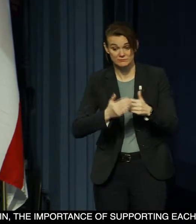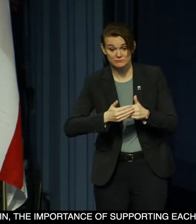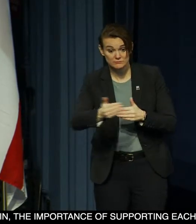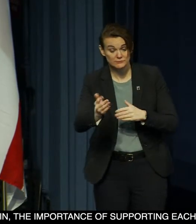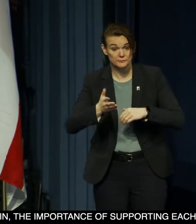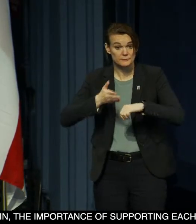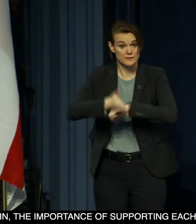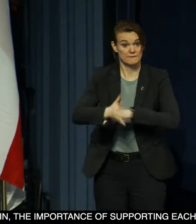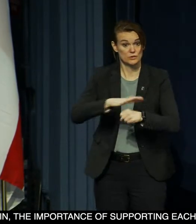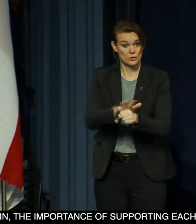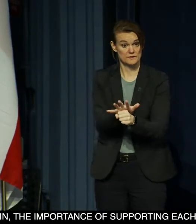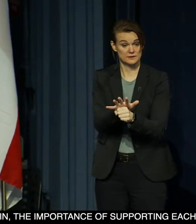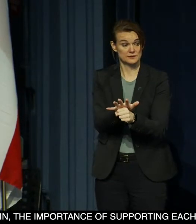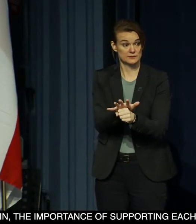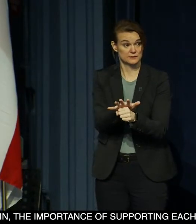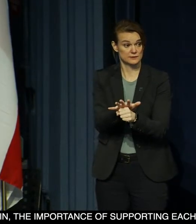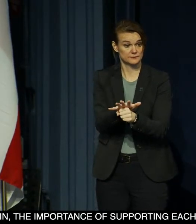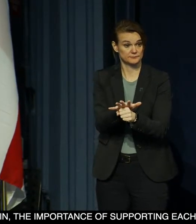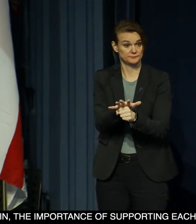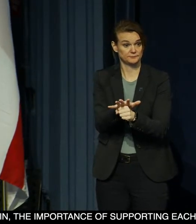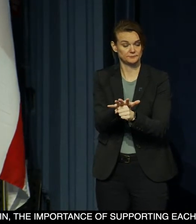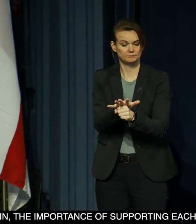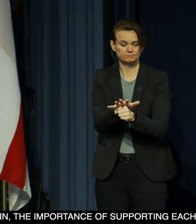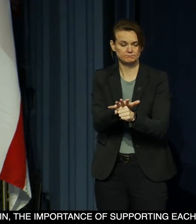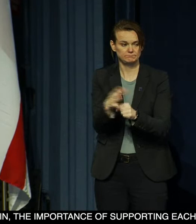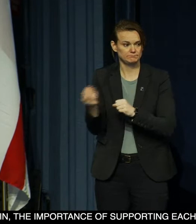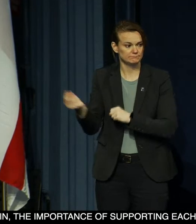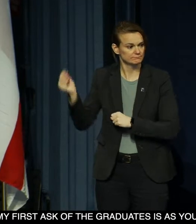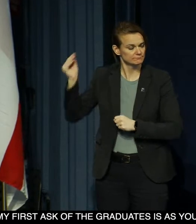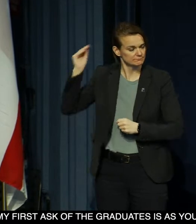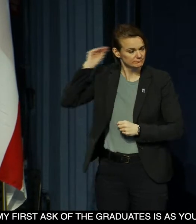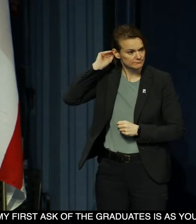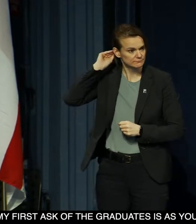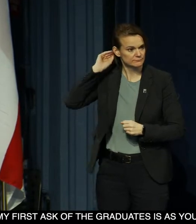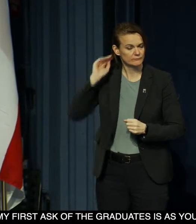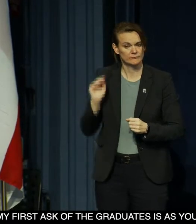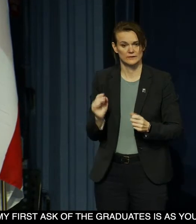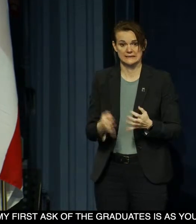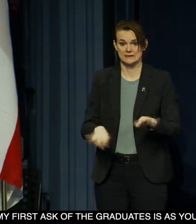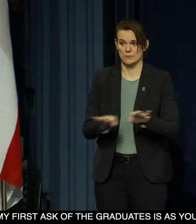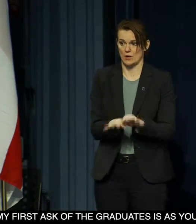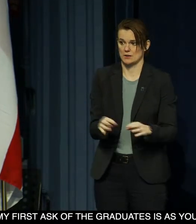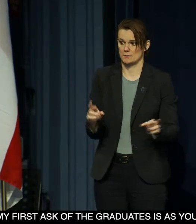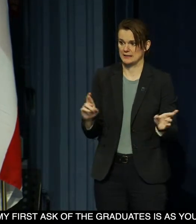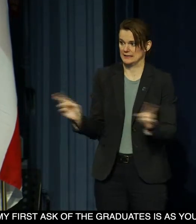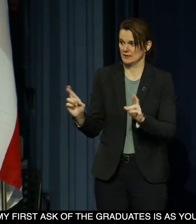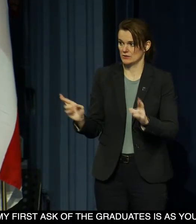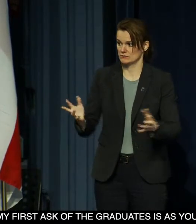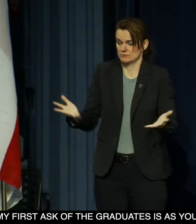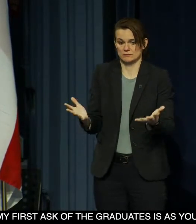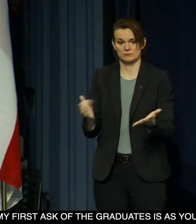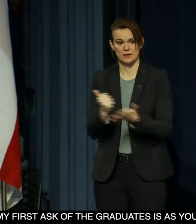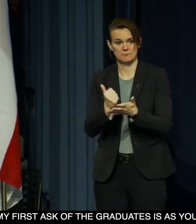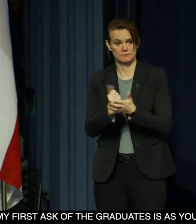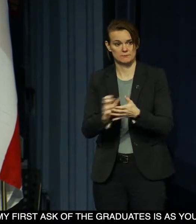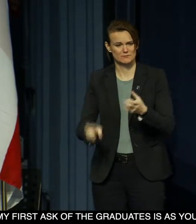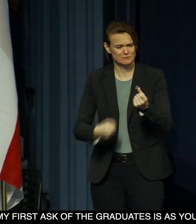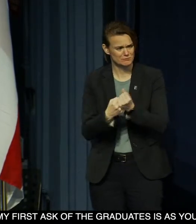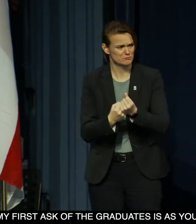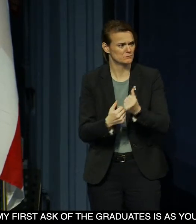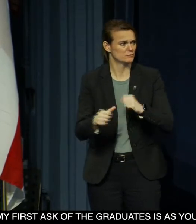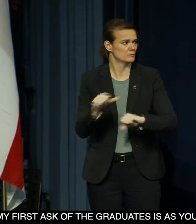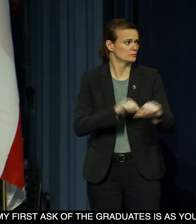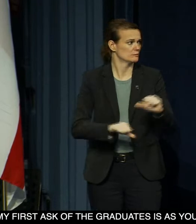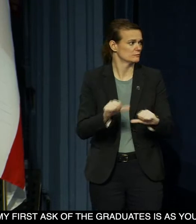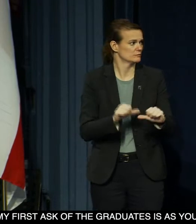post-pandemic world, please never forget the importance of being present, the importance of supporting people, the